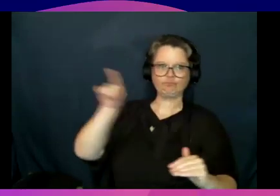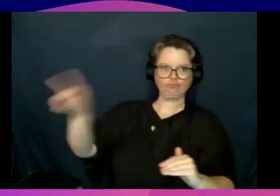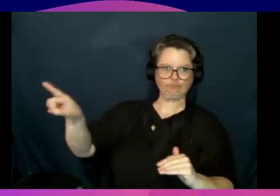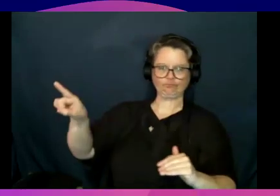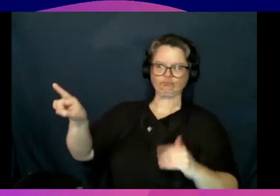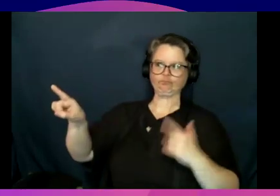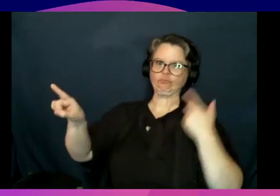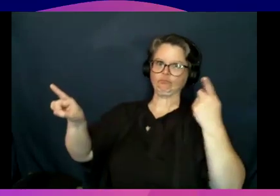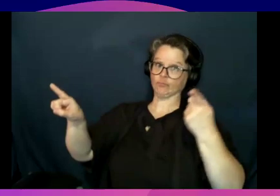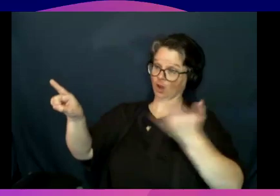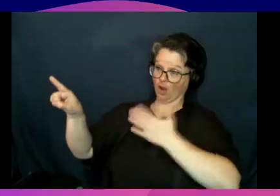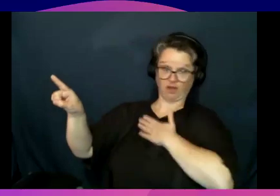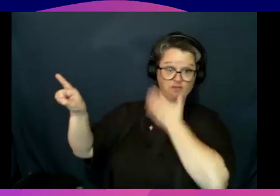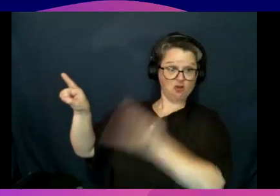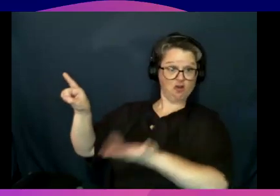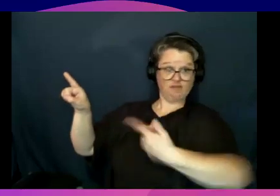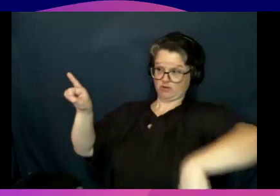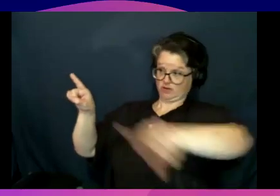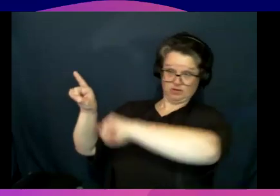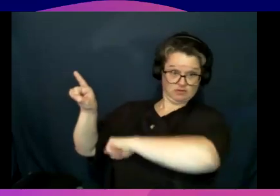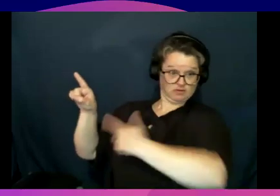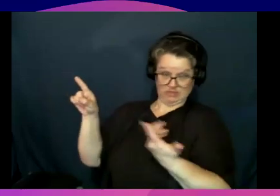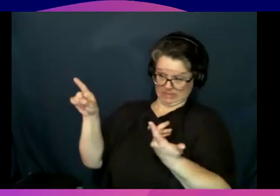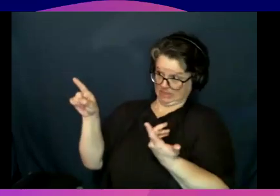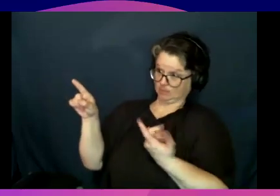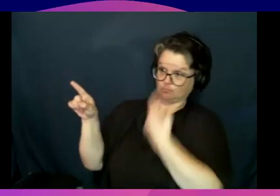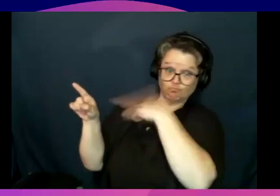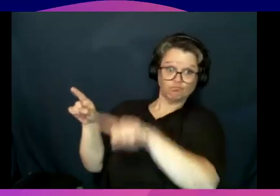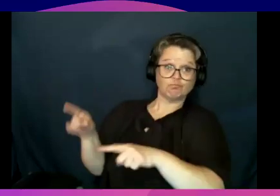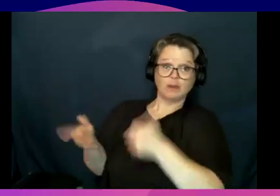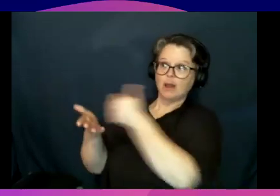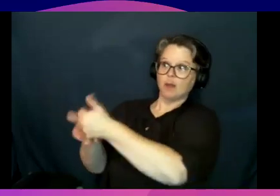own internal models. So highly recommend.